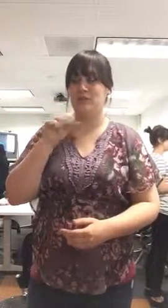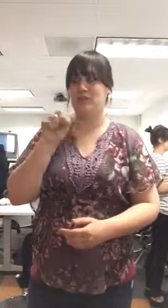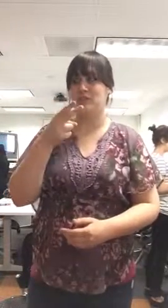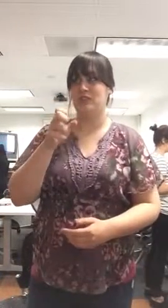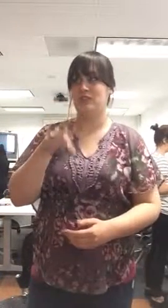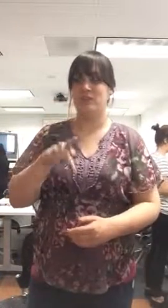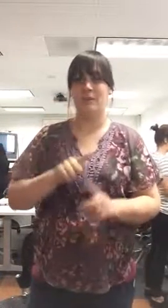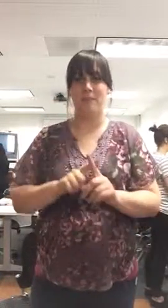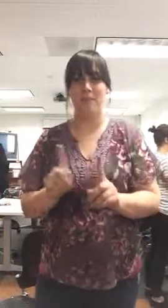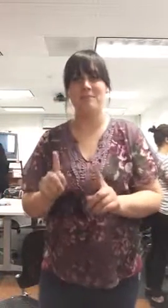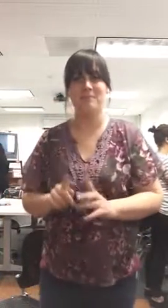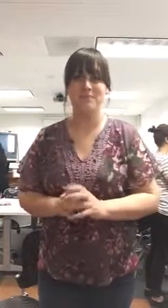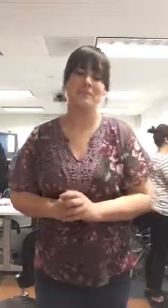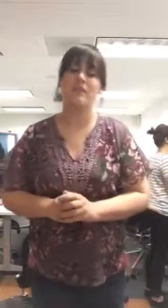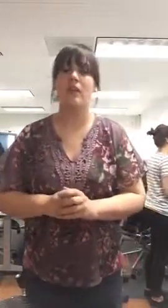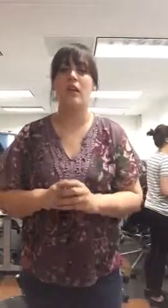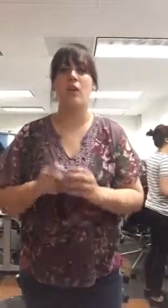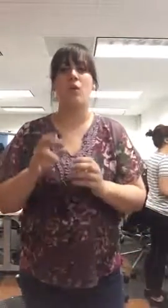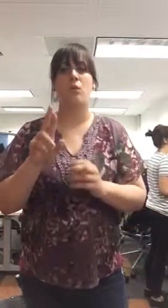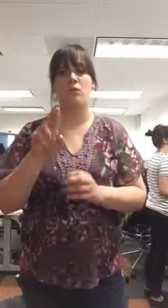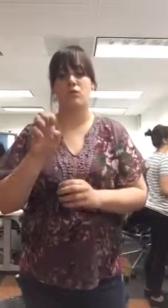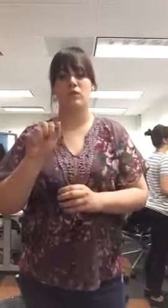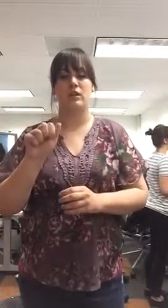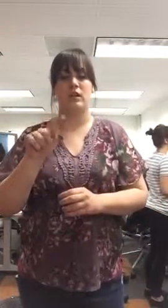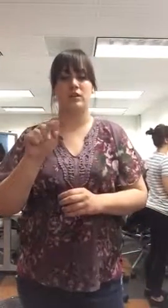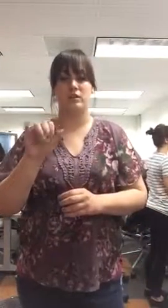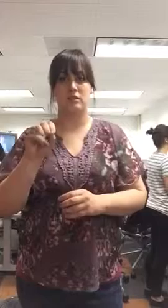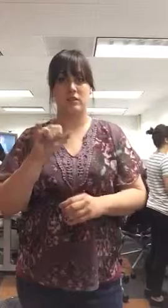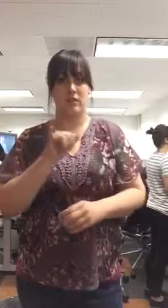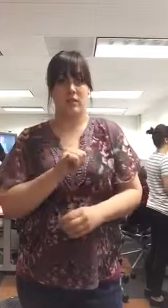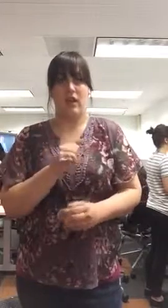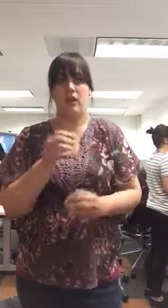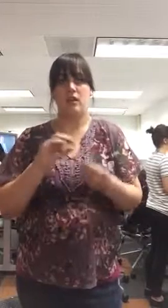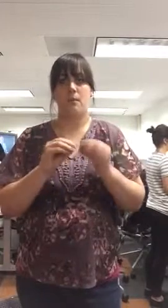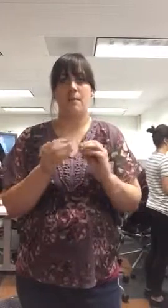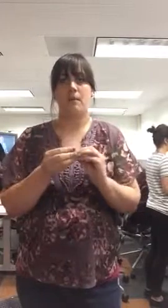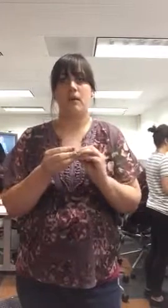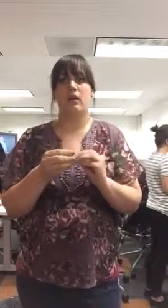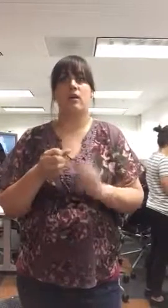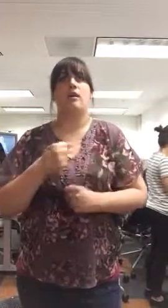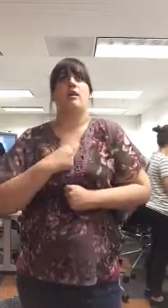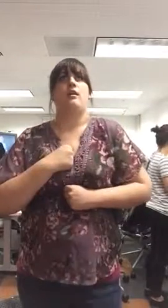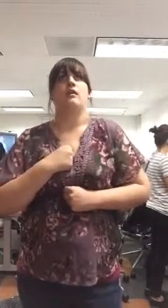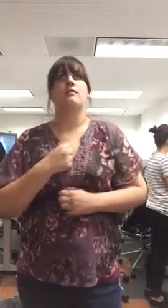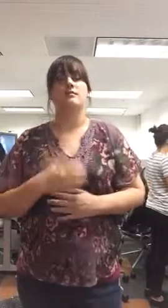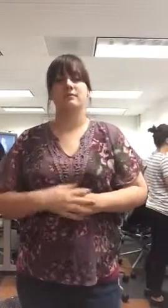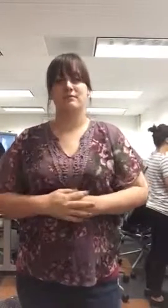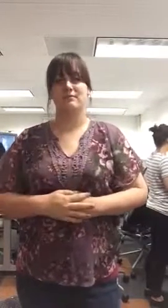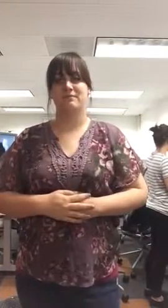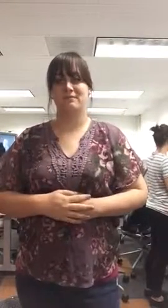just initial reaction to those numbers? Sincerely aghast. Sincerely